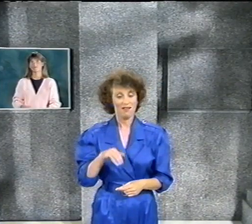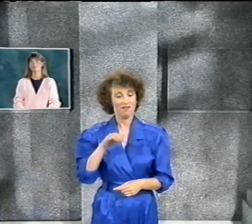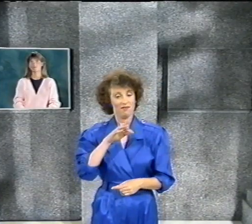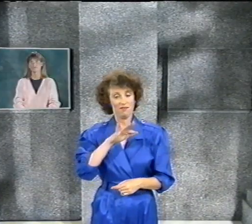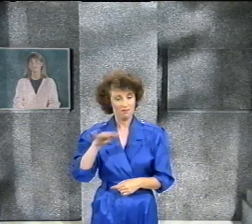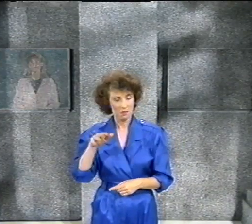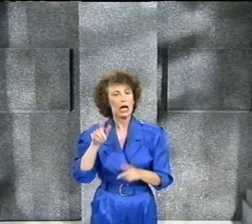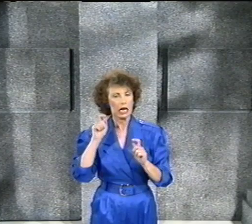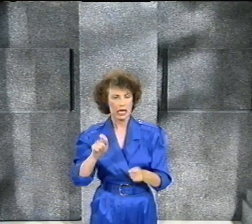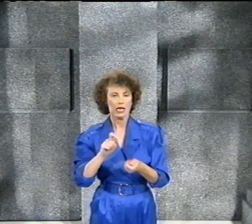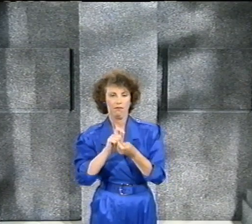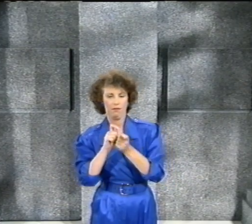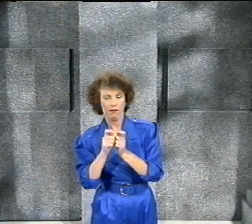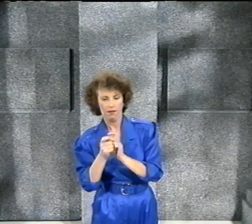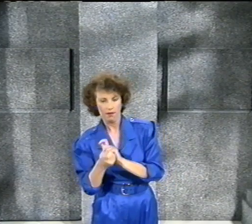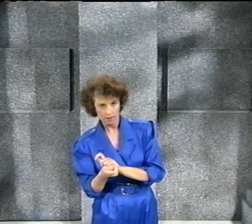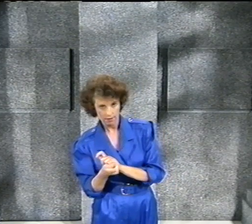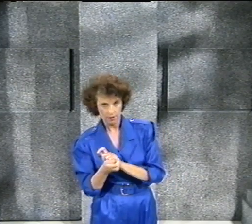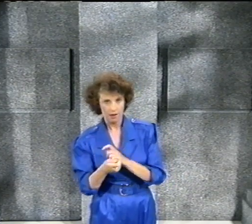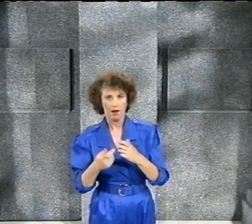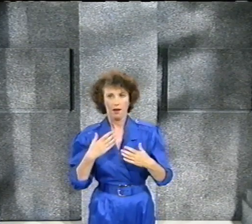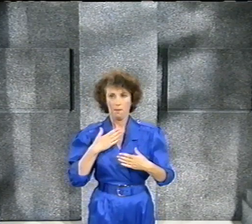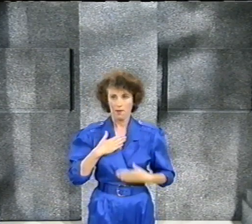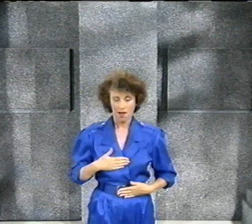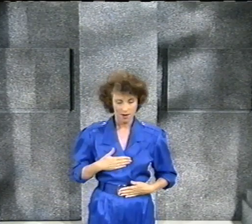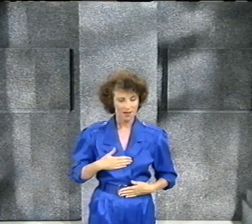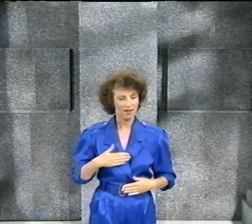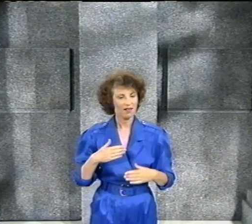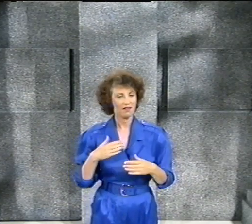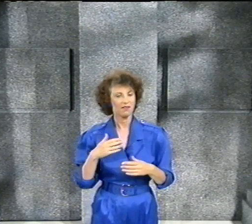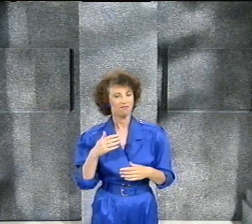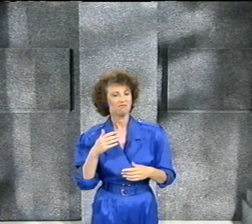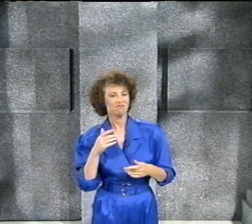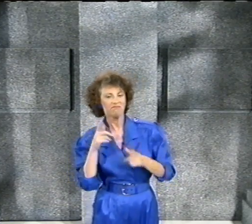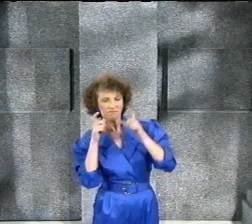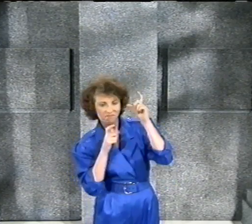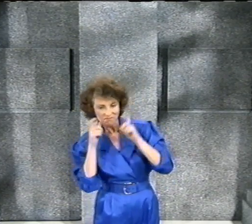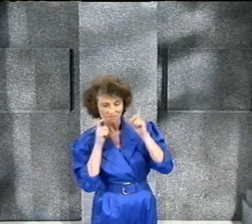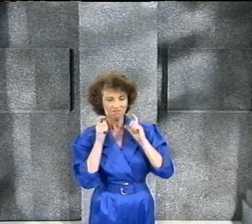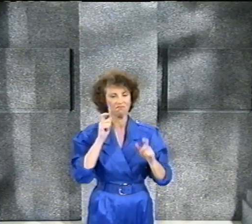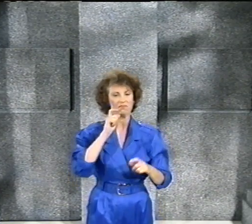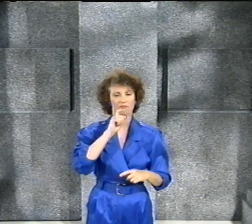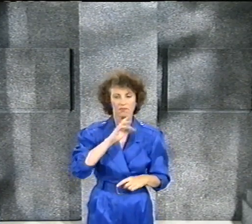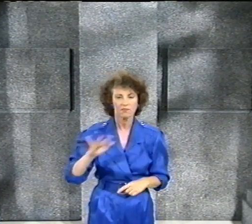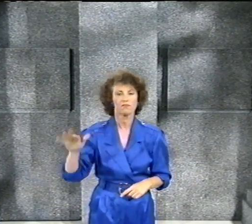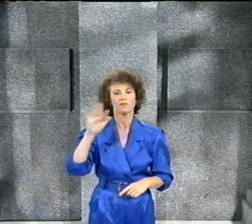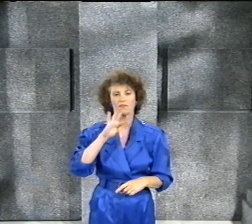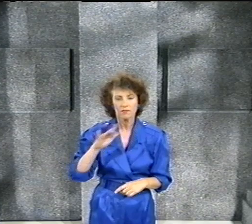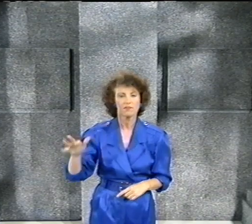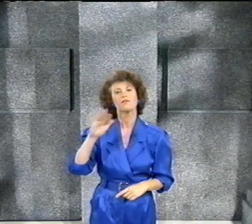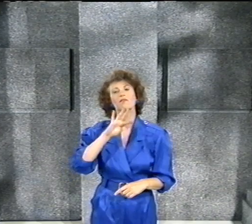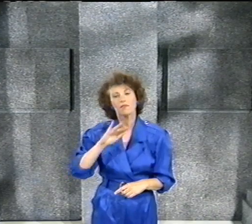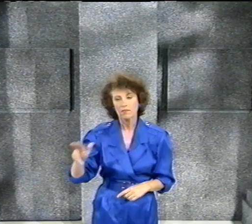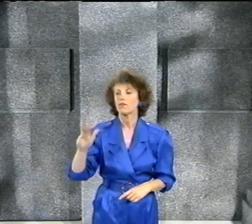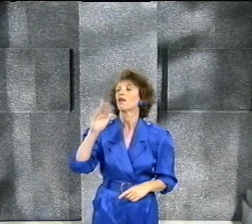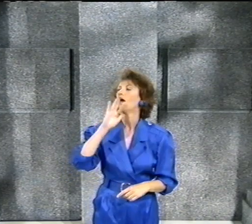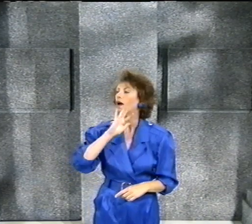With body language and facial expression, you can modulate this sign to show a lot of fingerspelling,